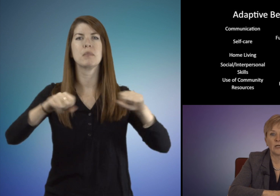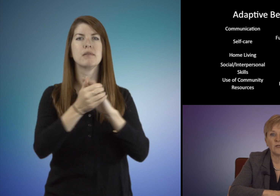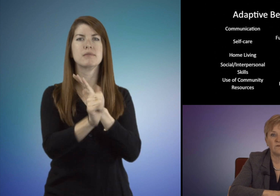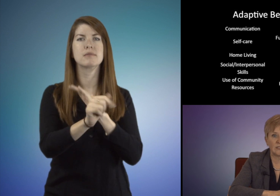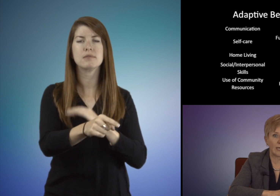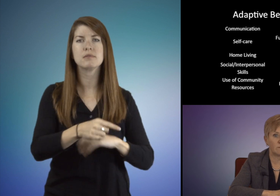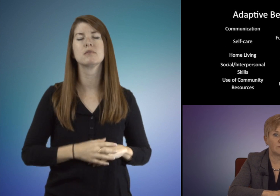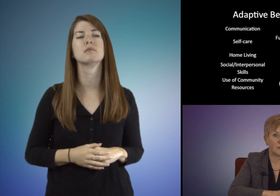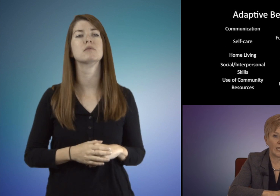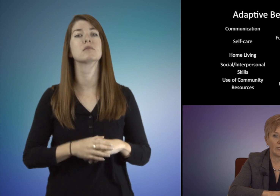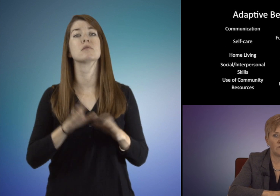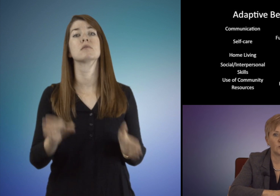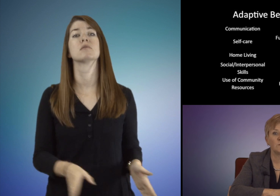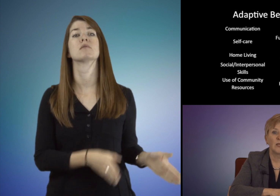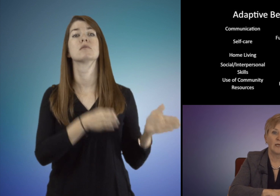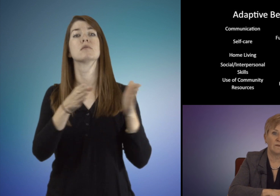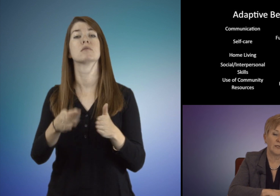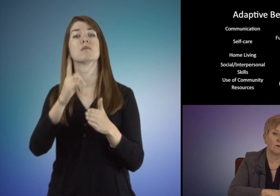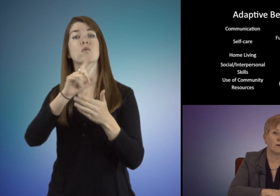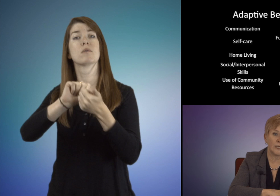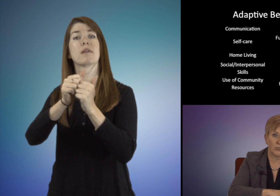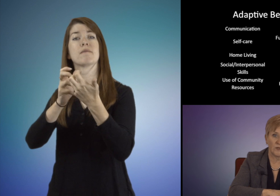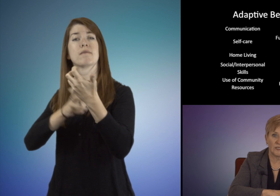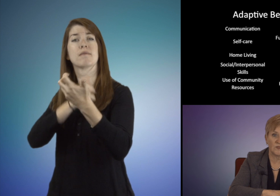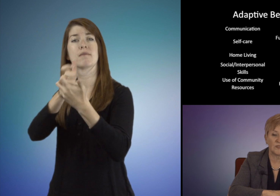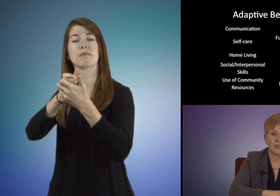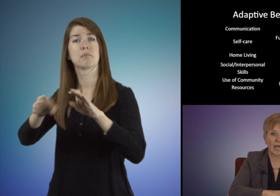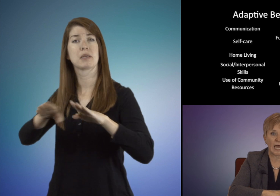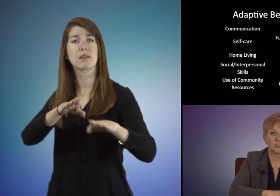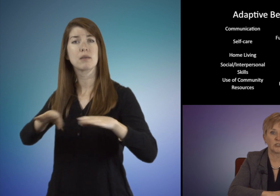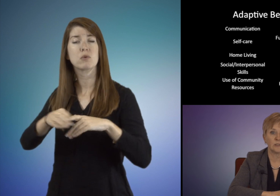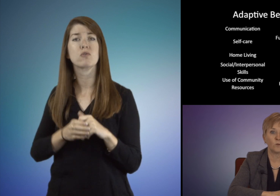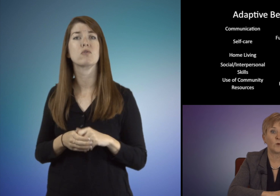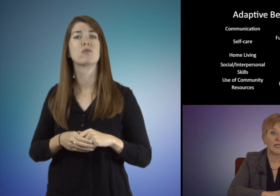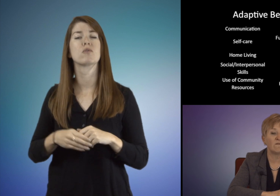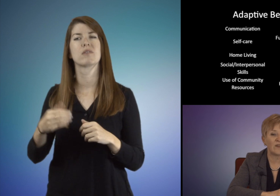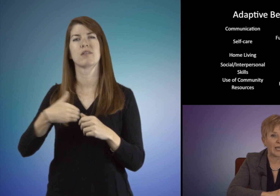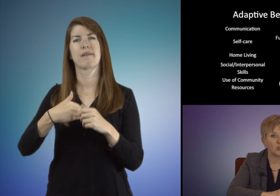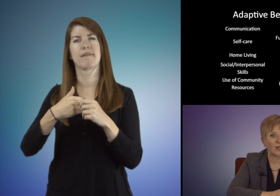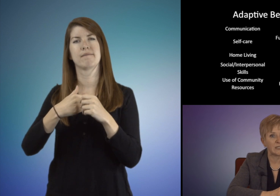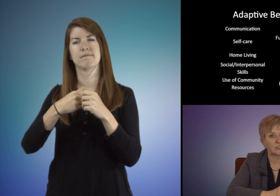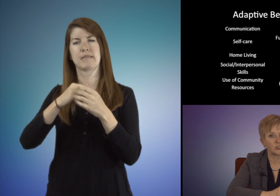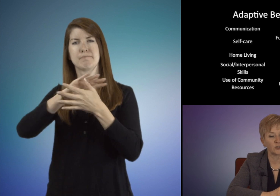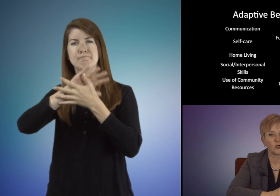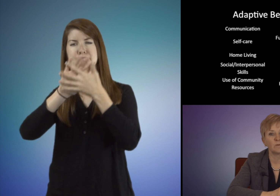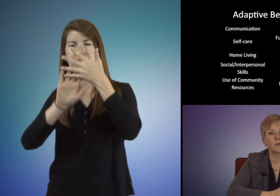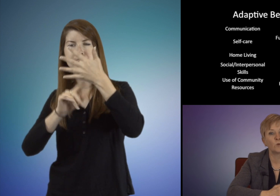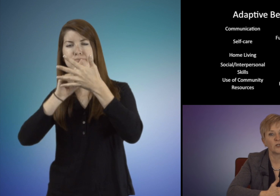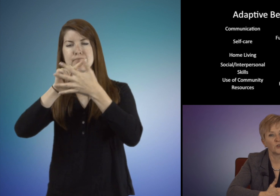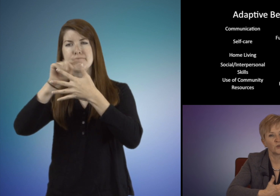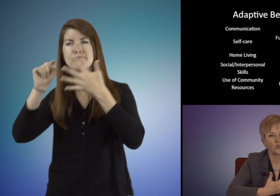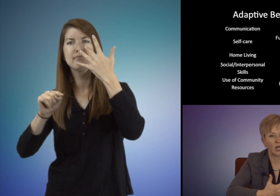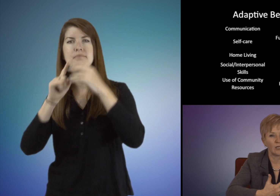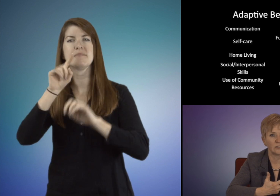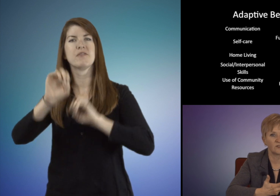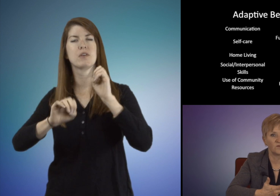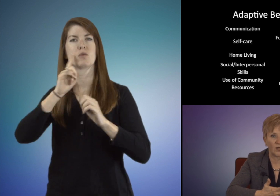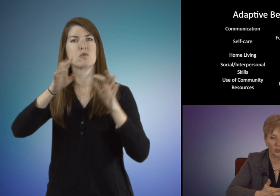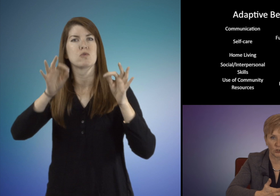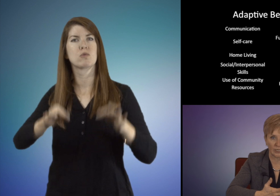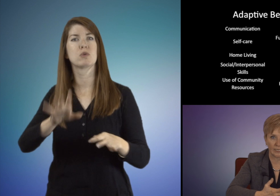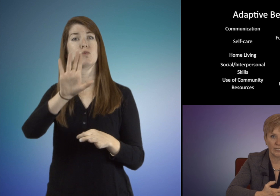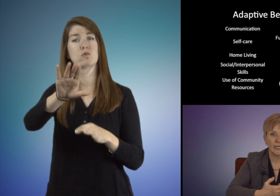In the area of adaptive behavior, there are areas that we evaluate to determine where your child